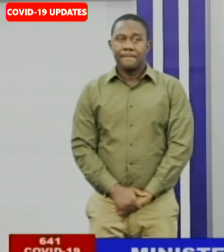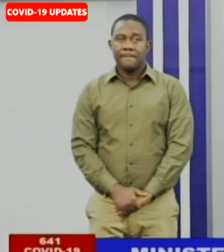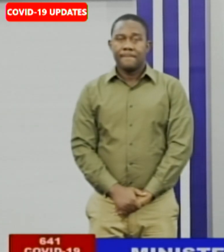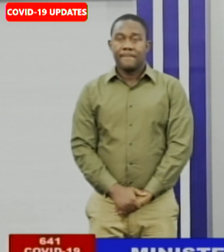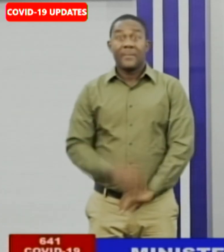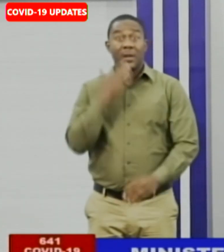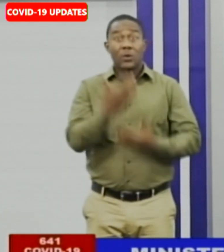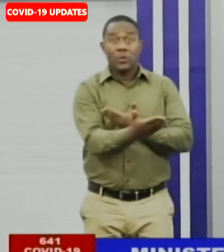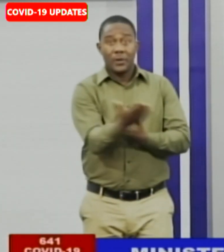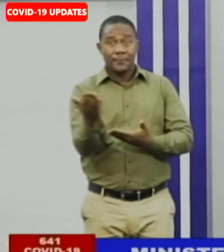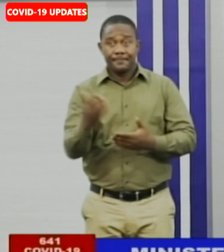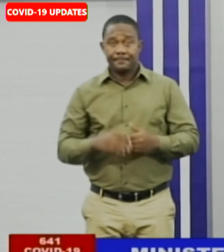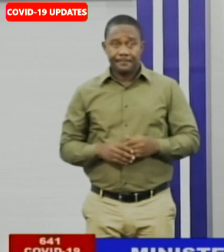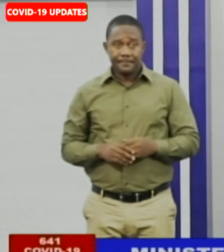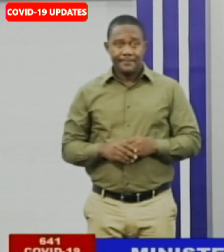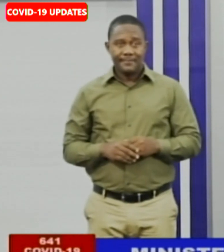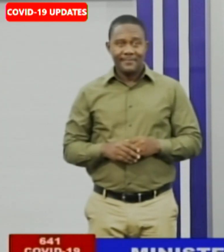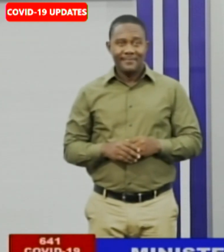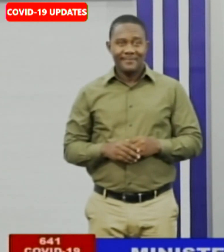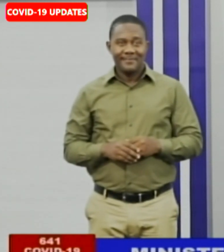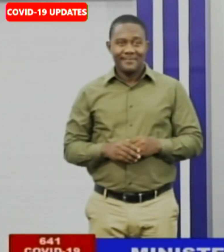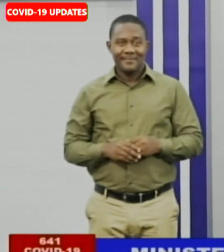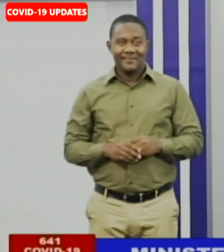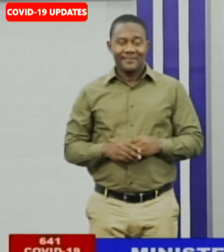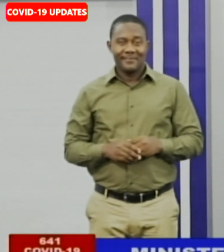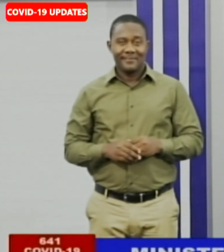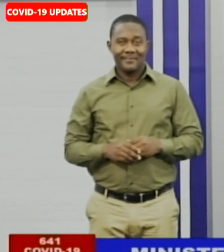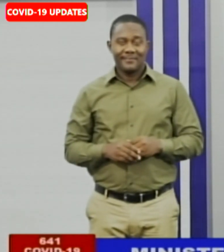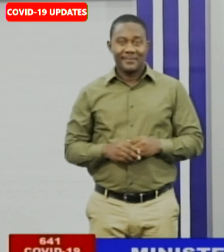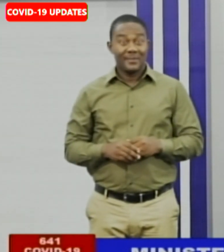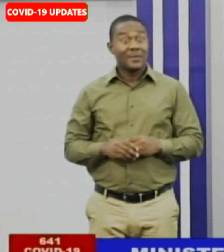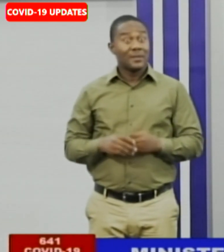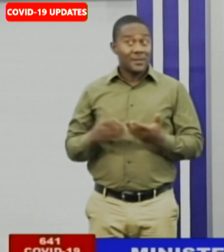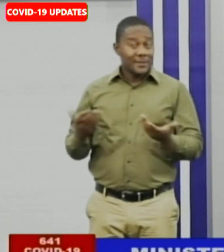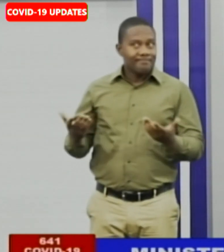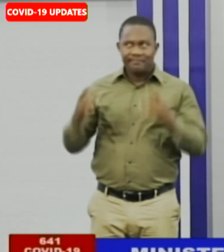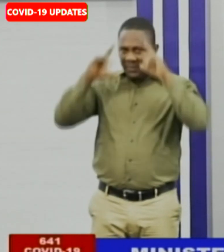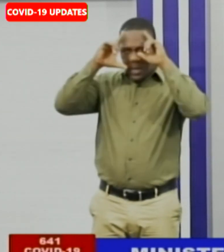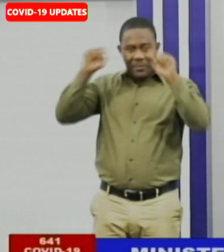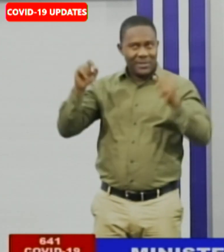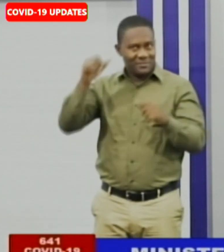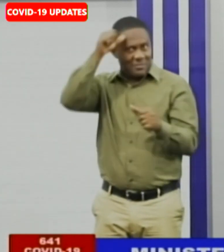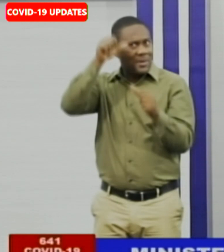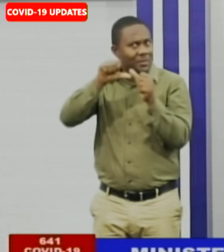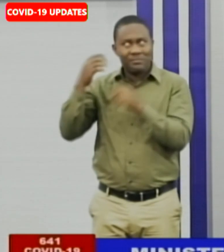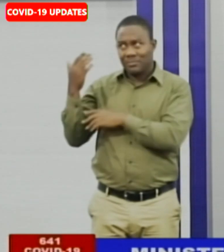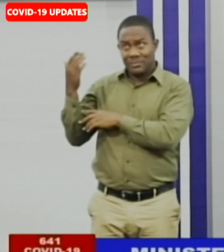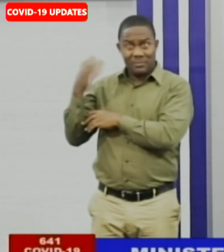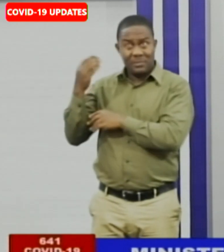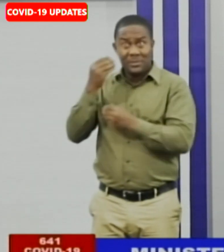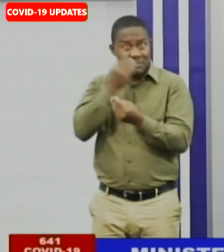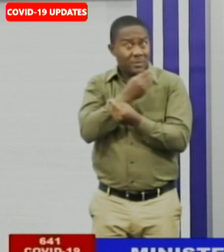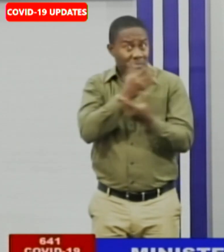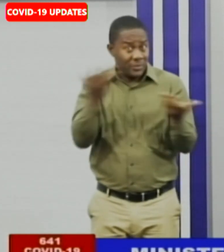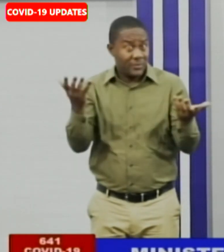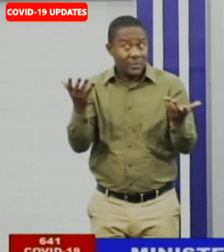Good morning. So following the passionate appeal by the President of the land, His Excellency